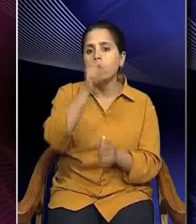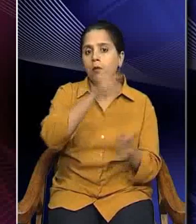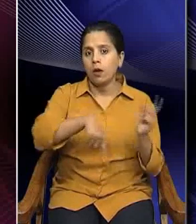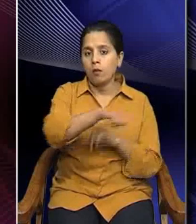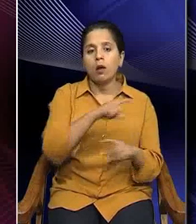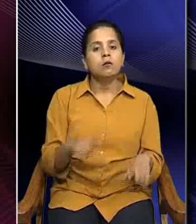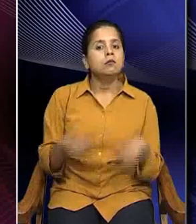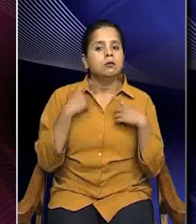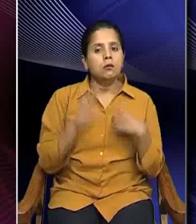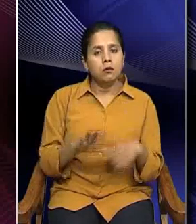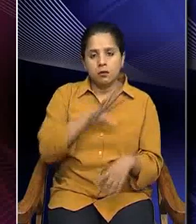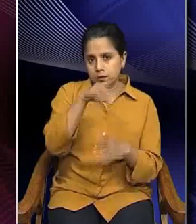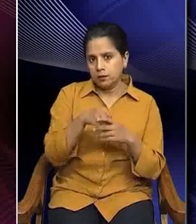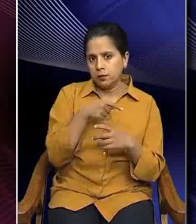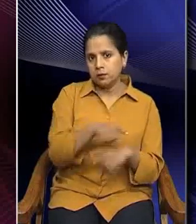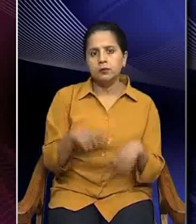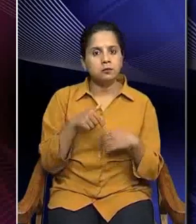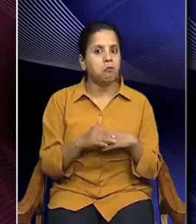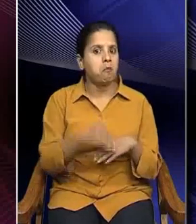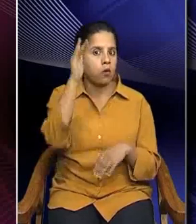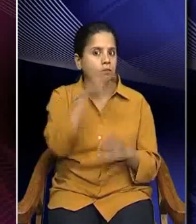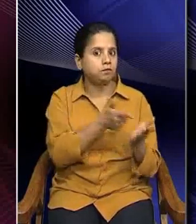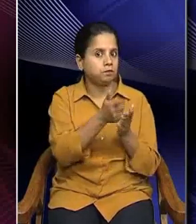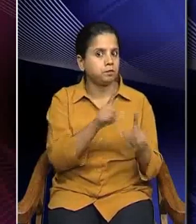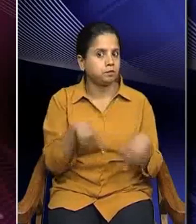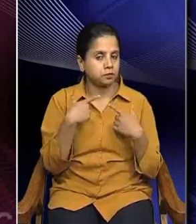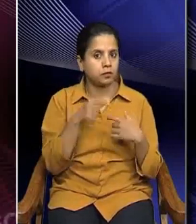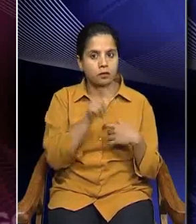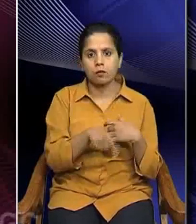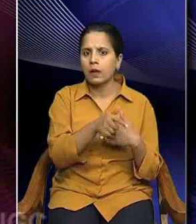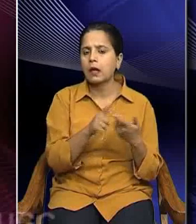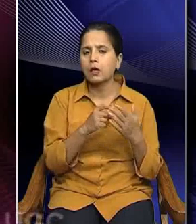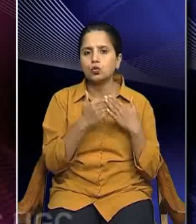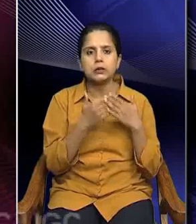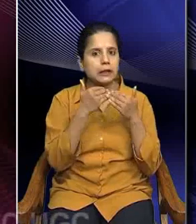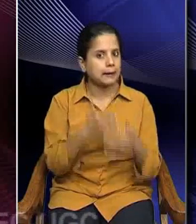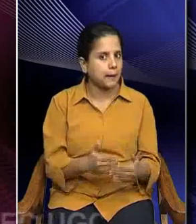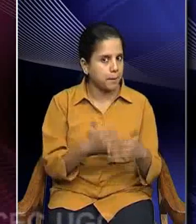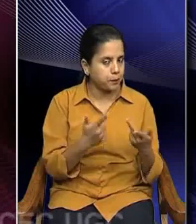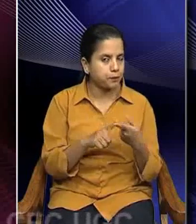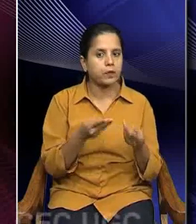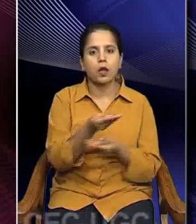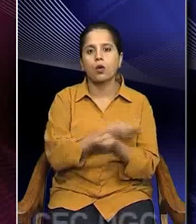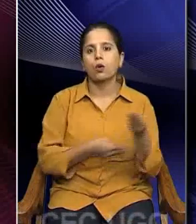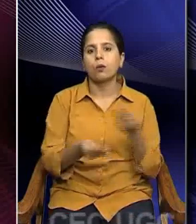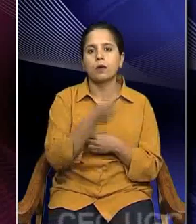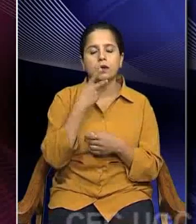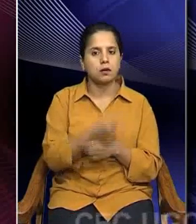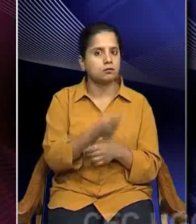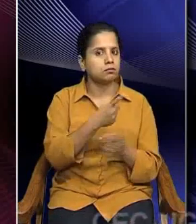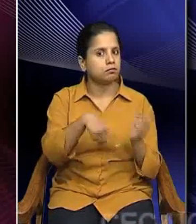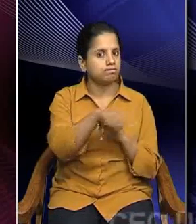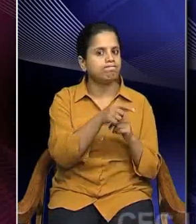lives, proportion of rural population is high, where people have limited education, economic situation of population